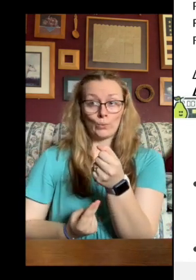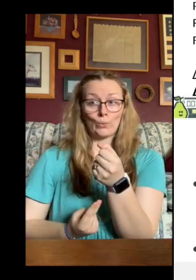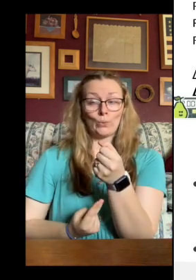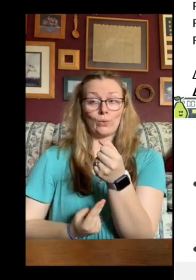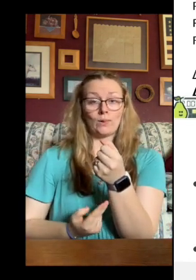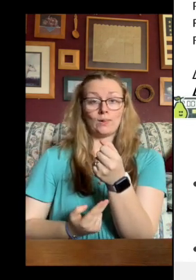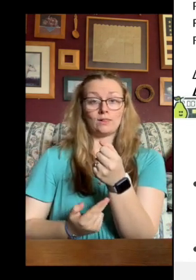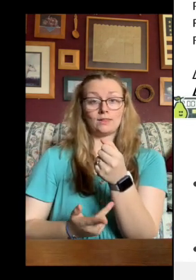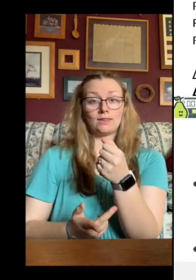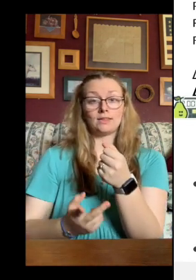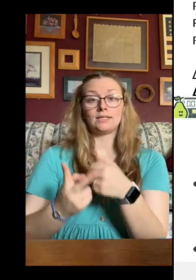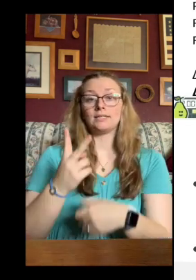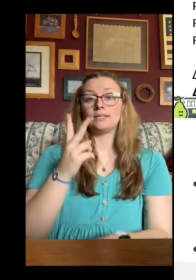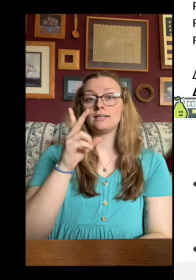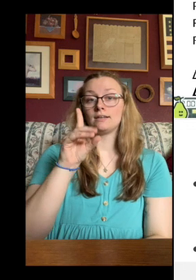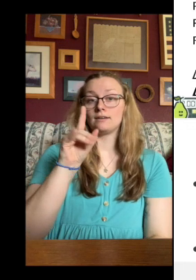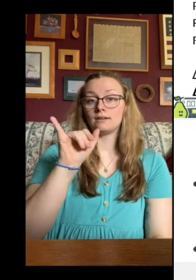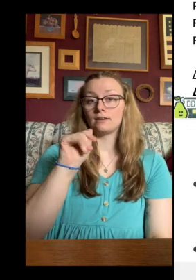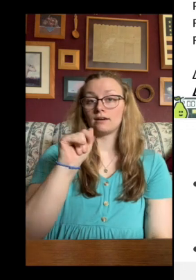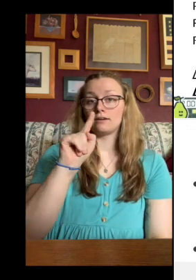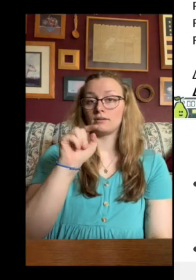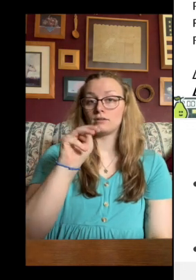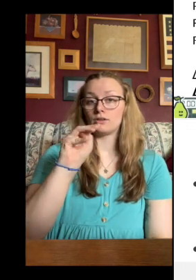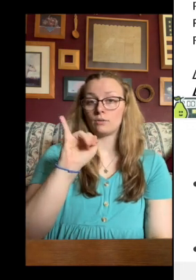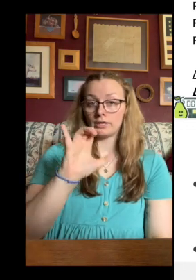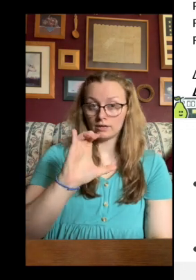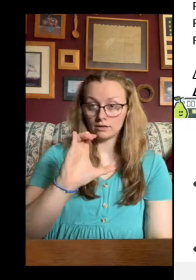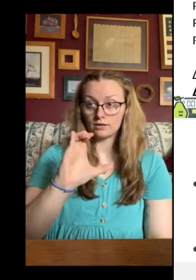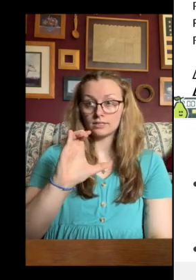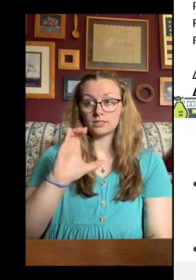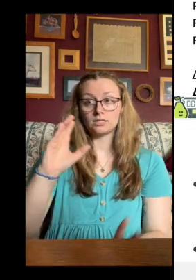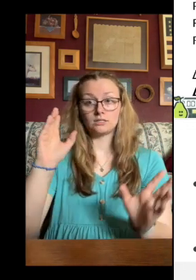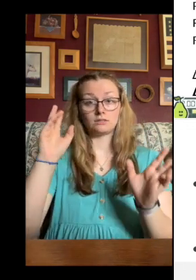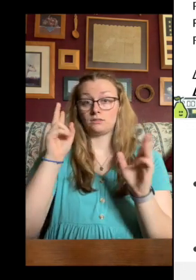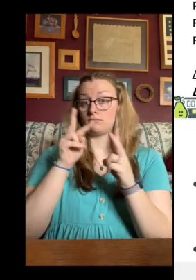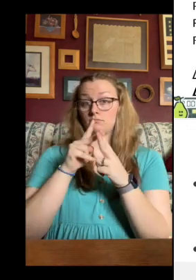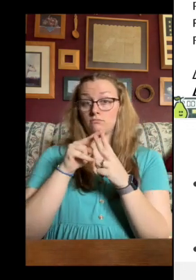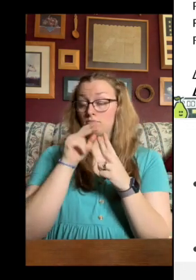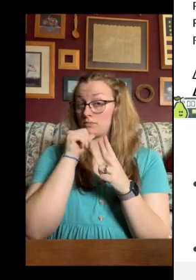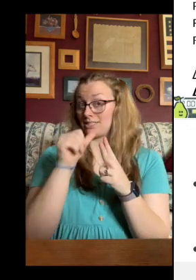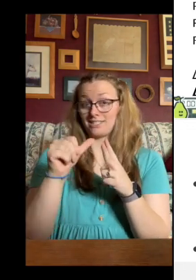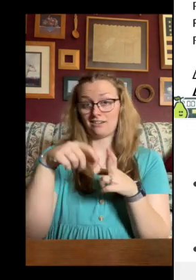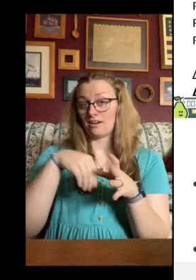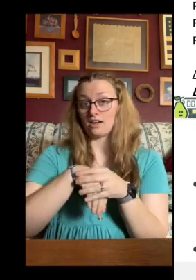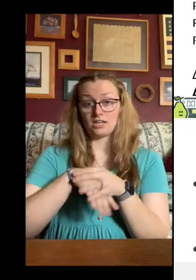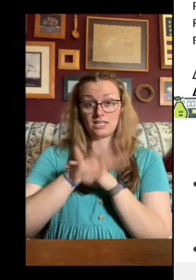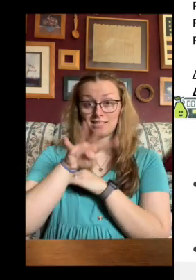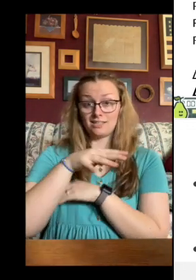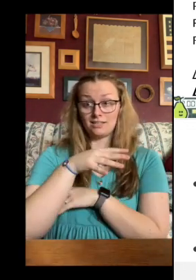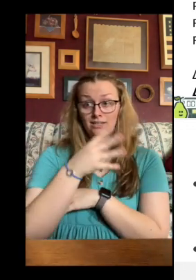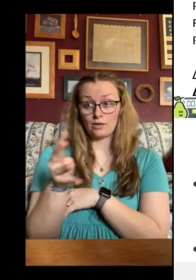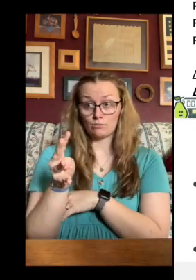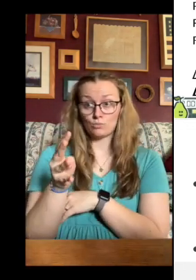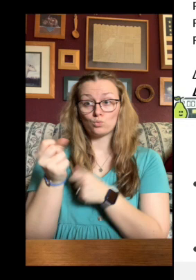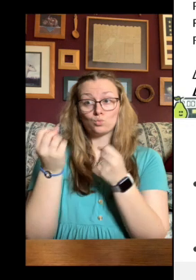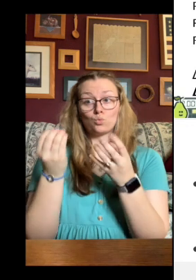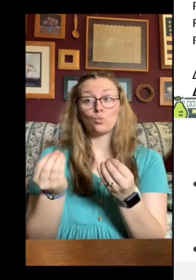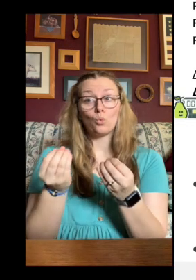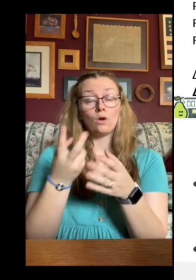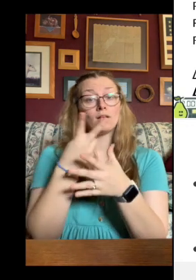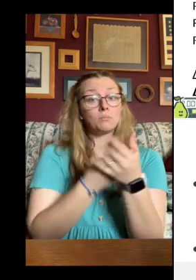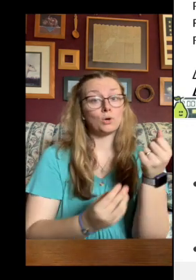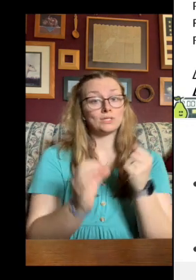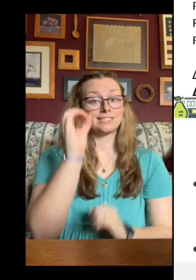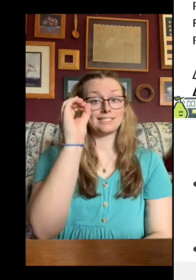elements. Neither one is on the table, so they're both 0. So our products are